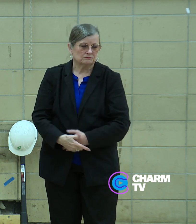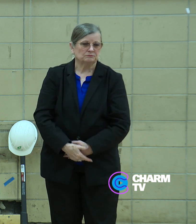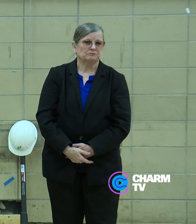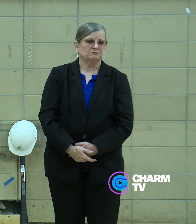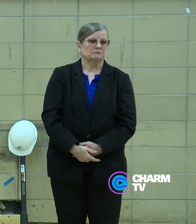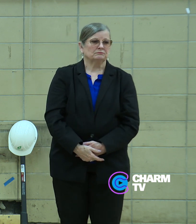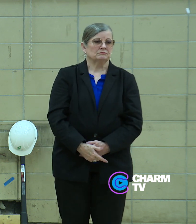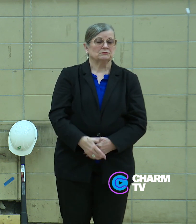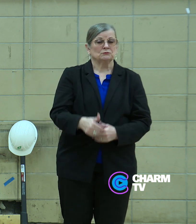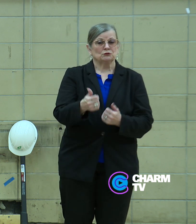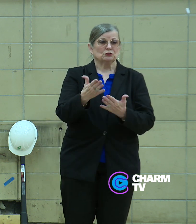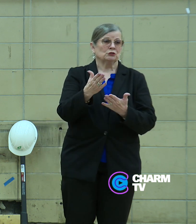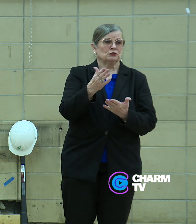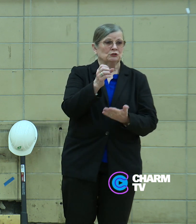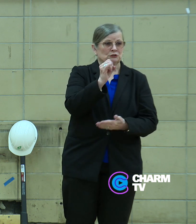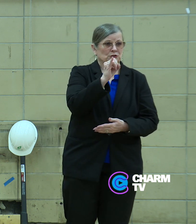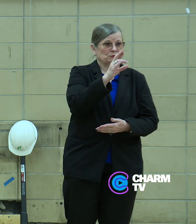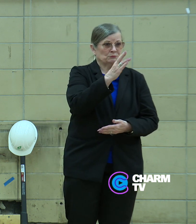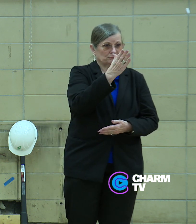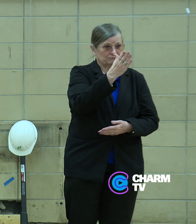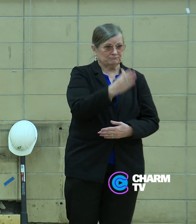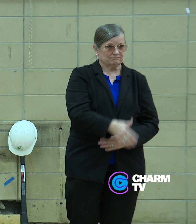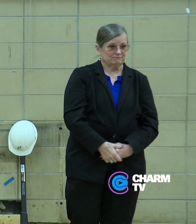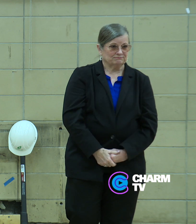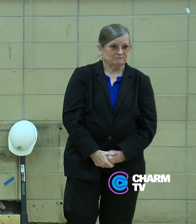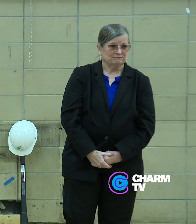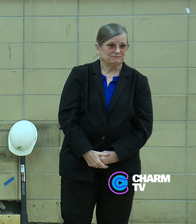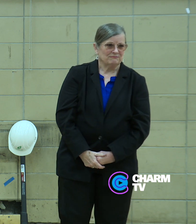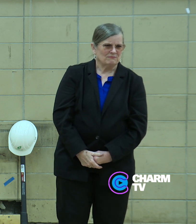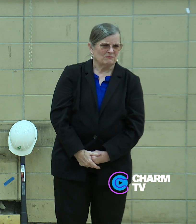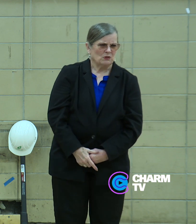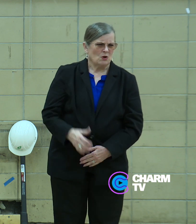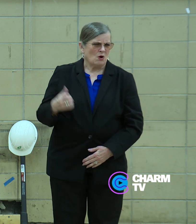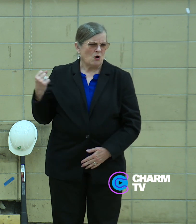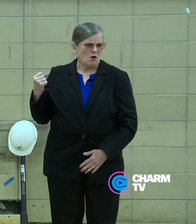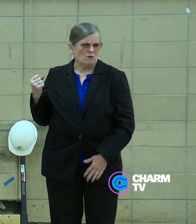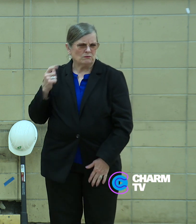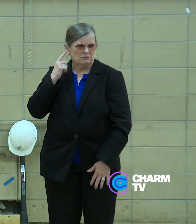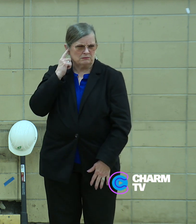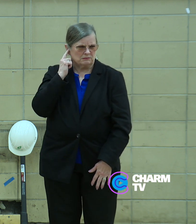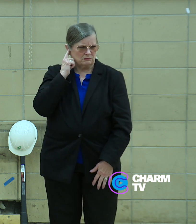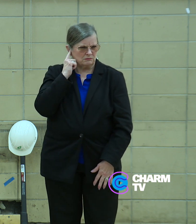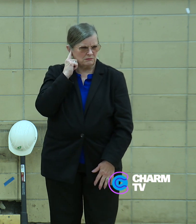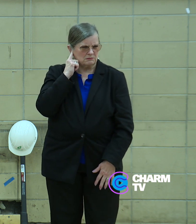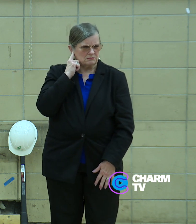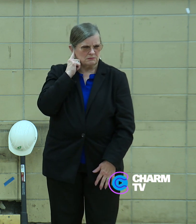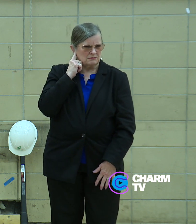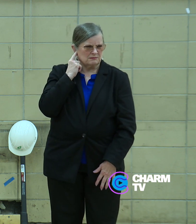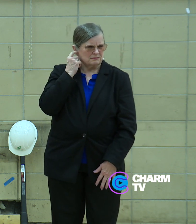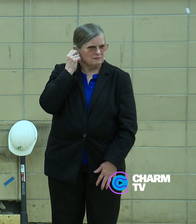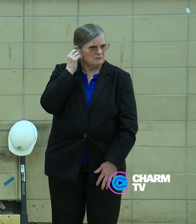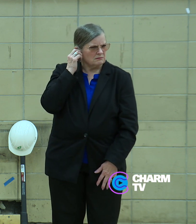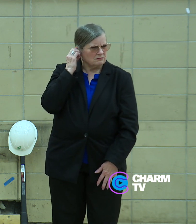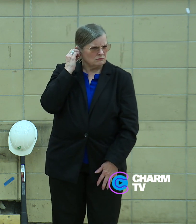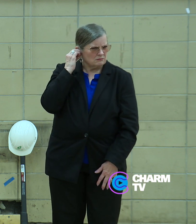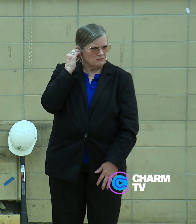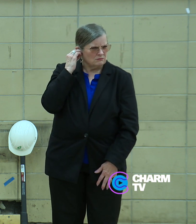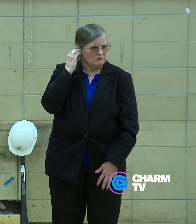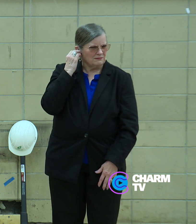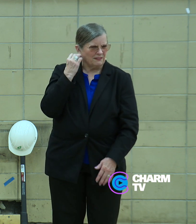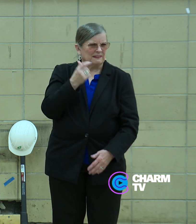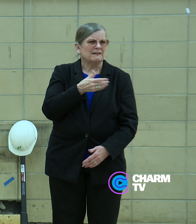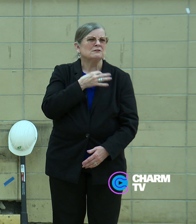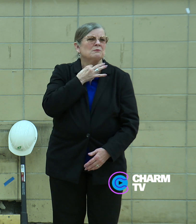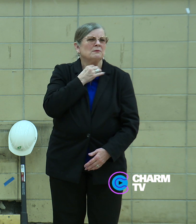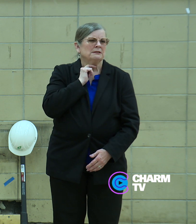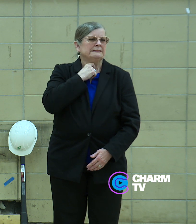Yes, sir. Hey, thank you, Mayor Scott. So, hold on, I'm gonna turn you up, man. Keith talks a little louder than you, so it's humming. You're good.